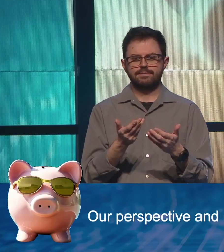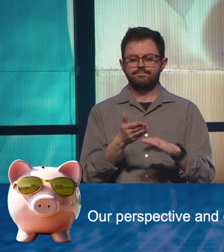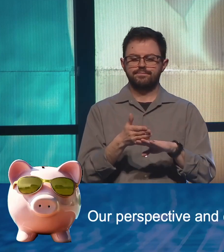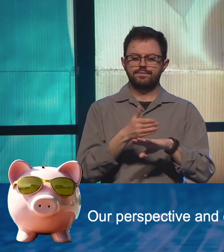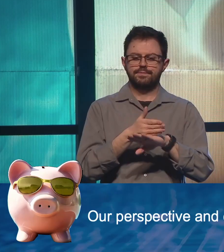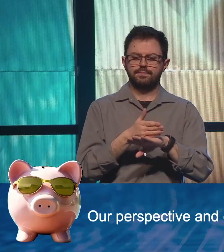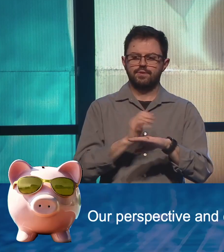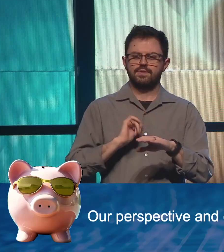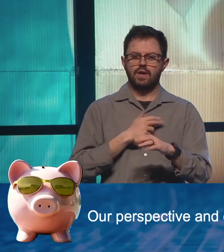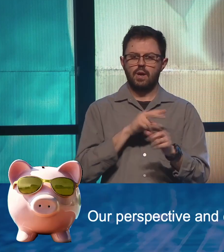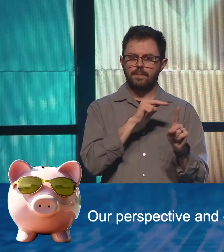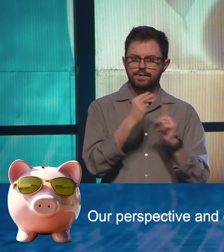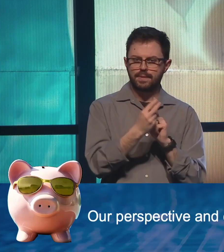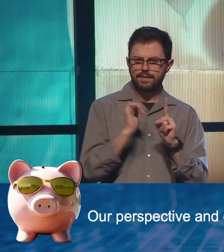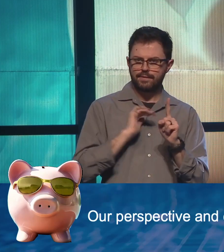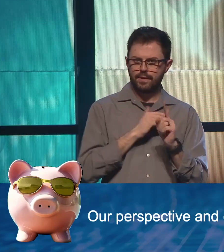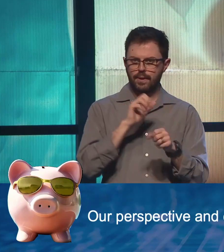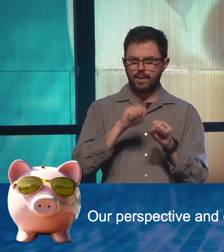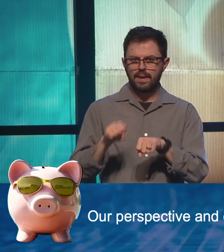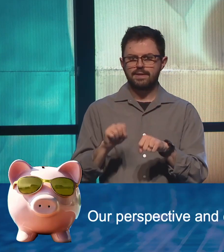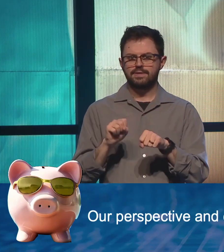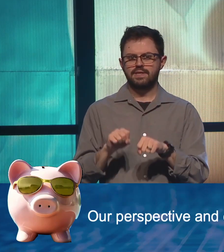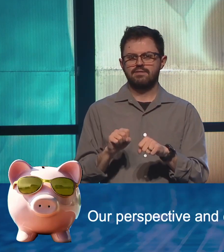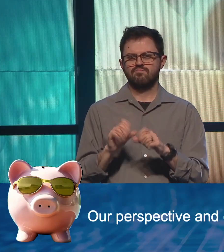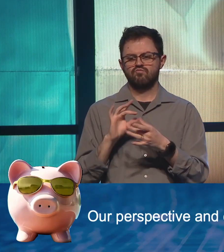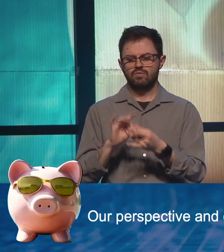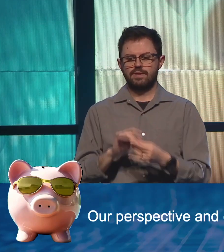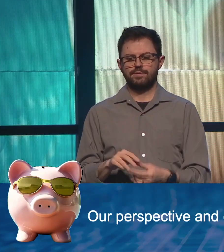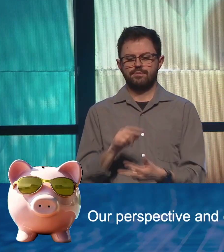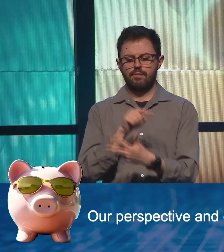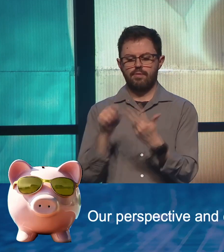to love. When our perspective grows, we can love.